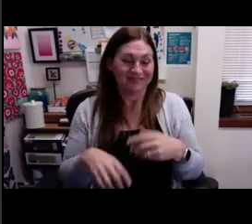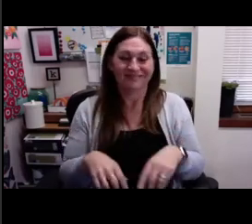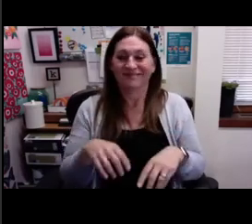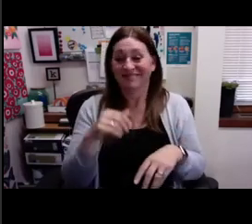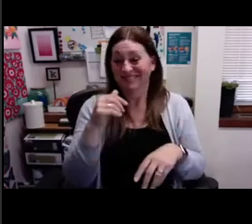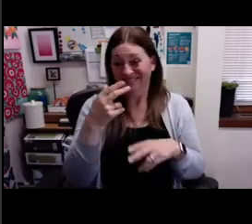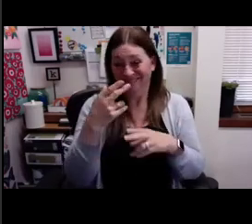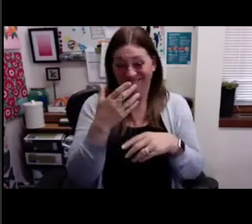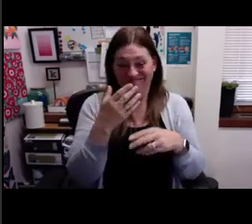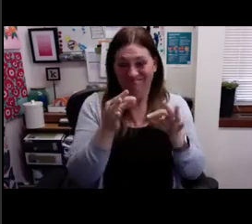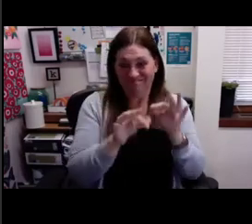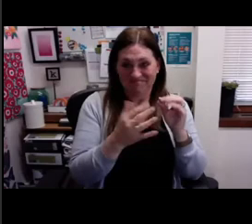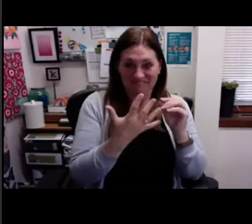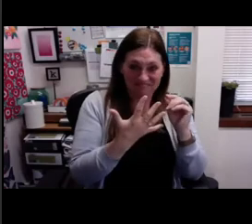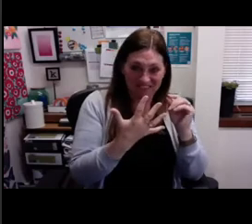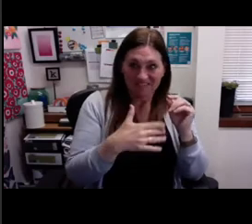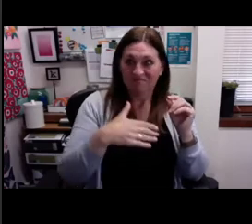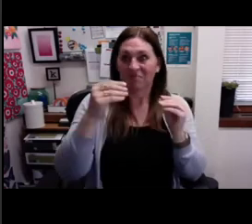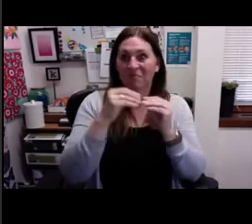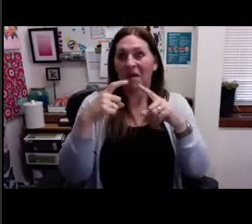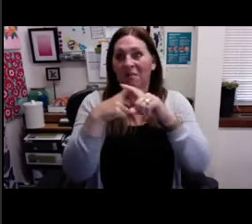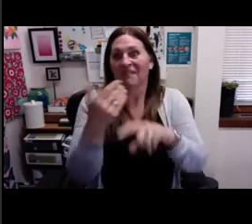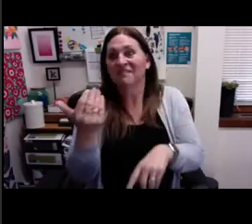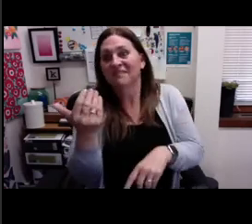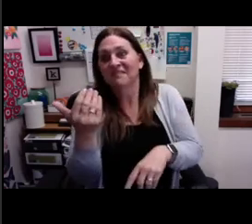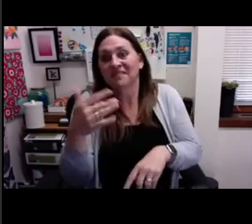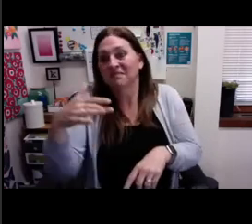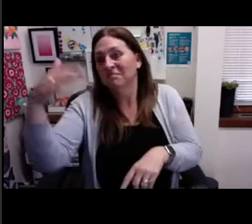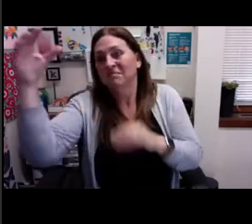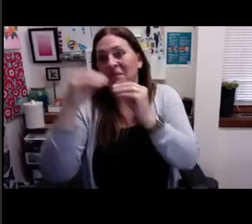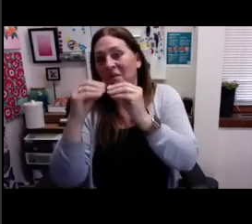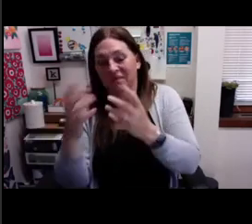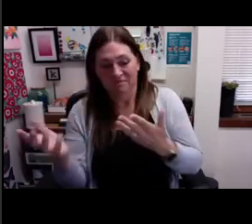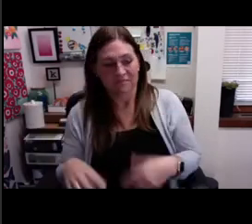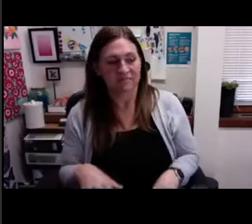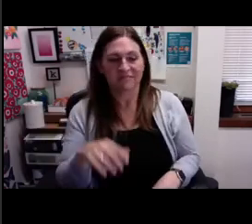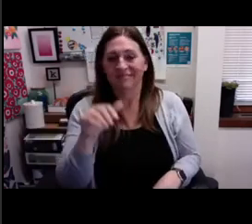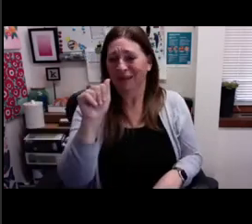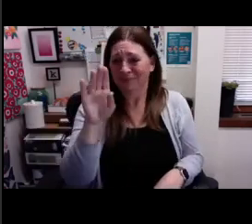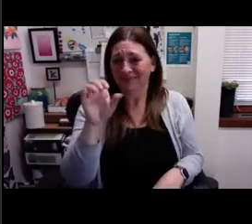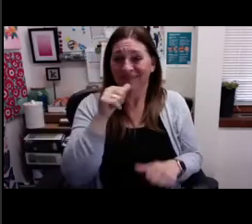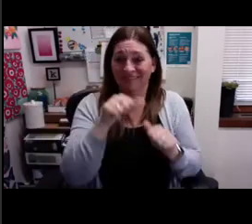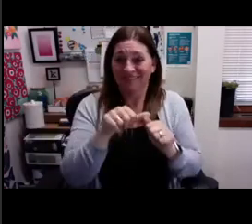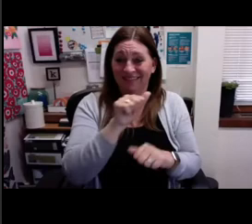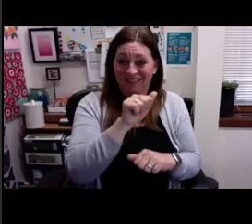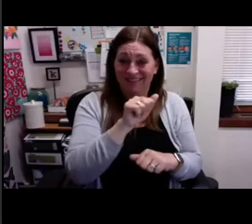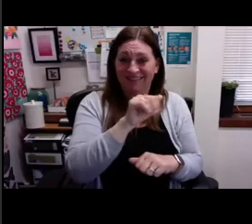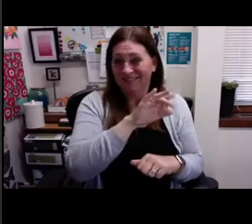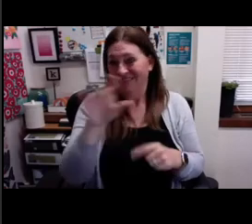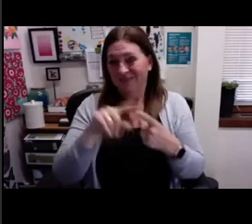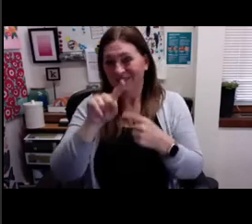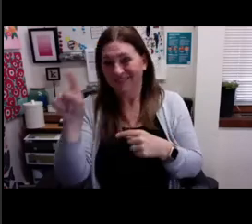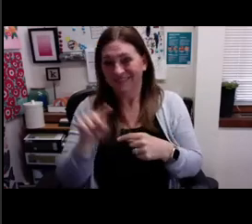use numbers in those stories. You could use, you know, 1 to 5, if you want to make them more